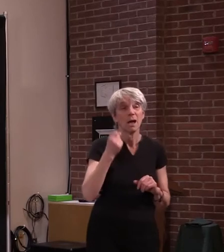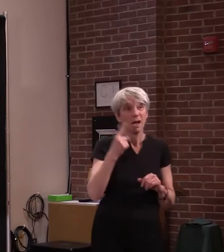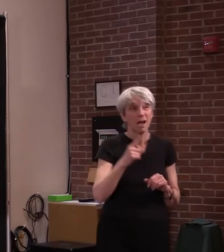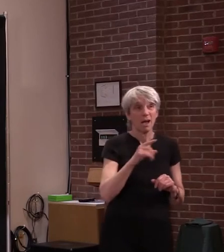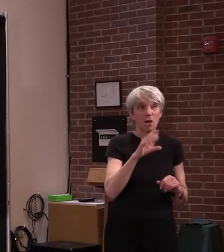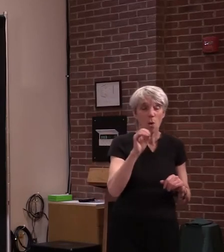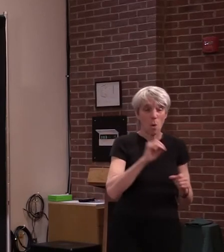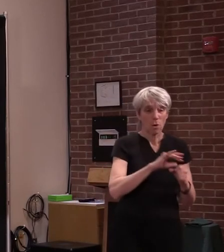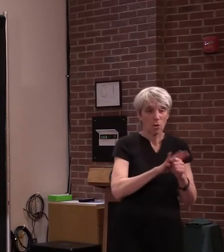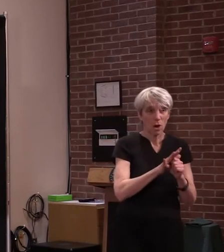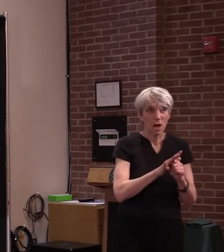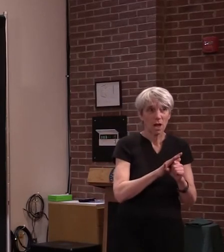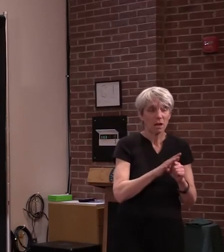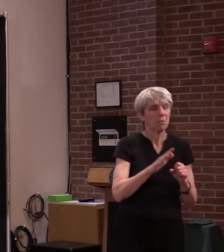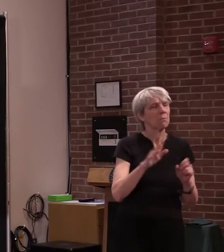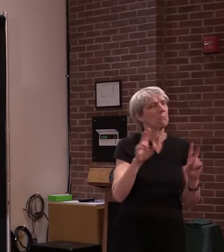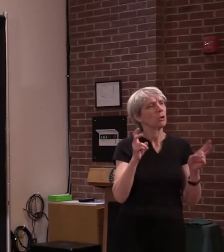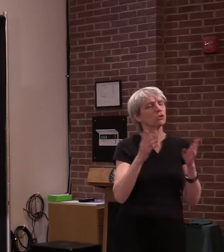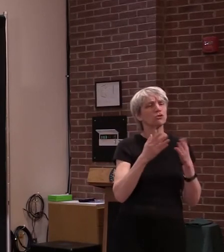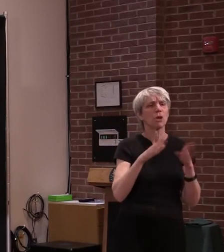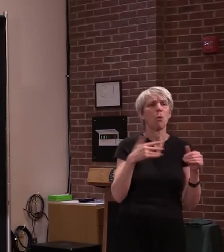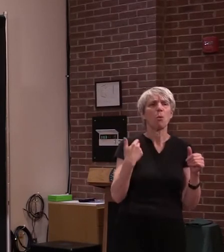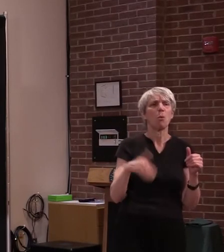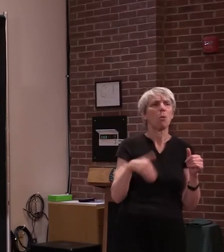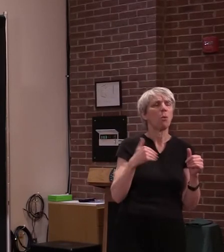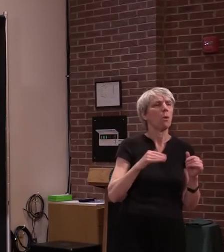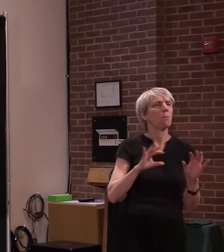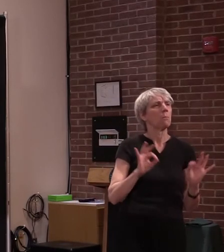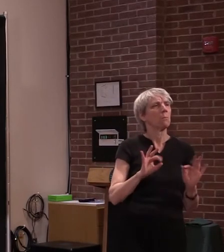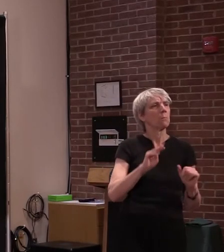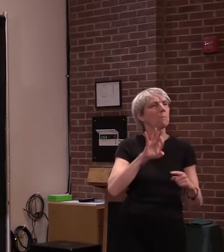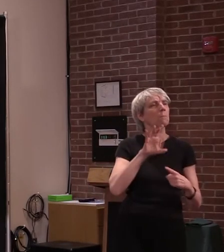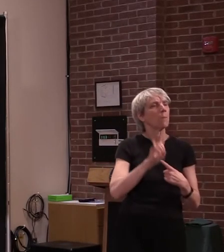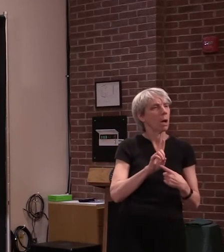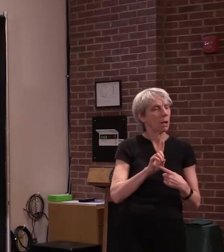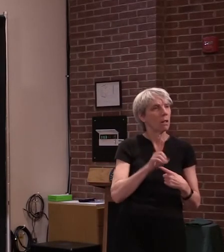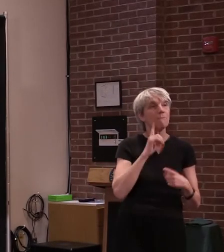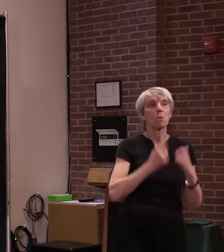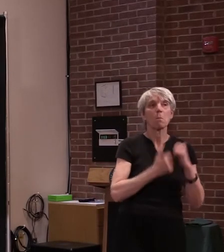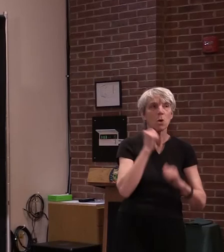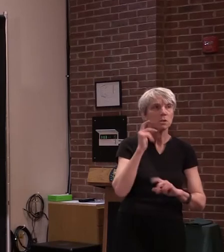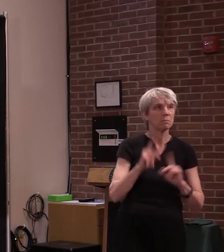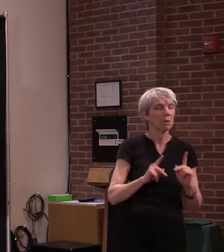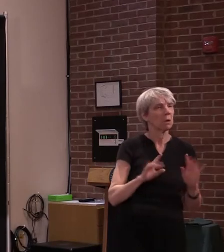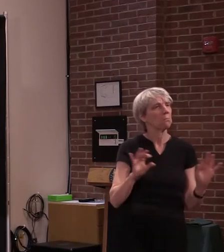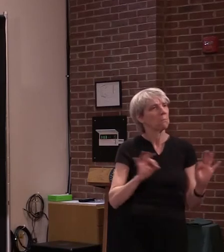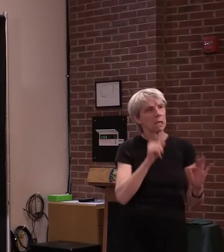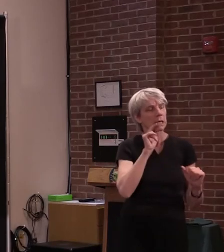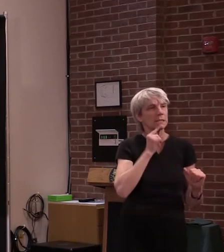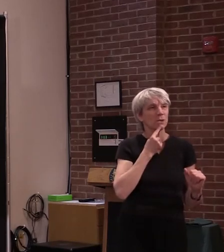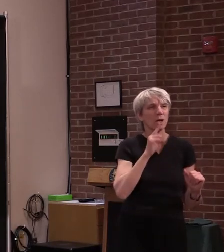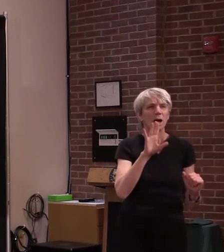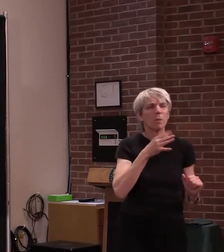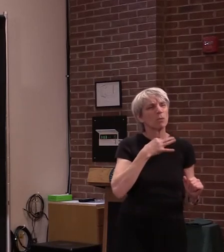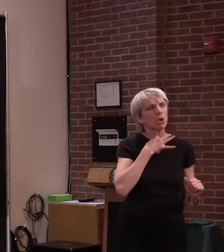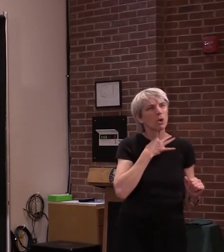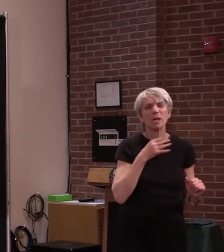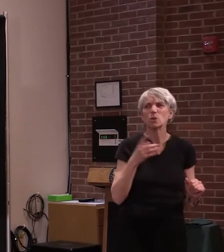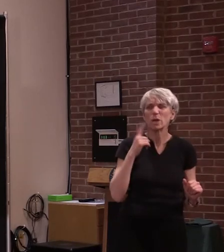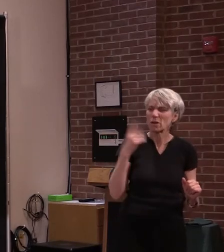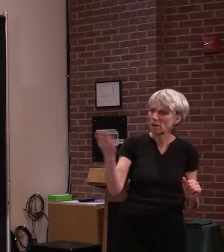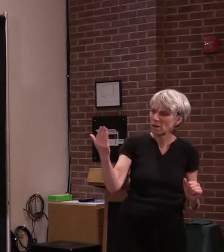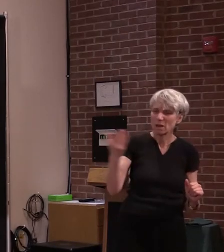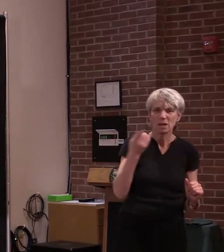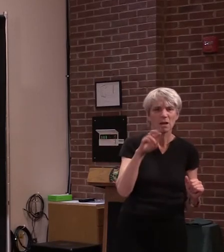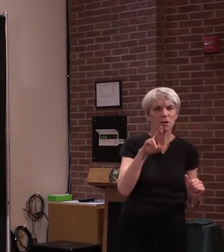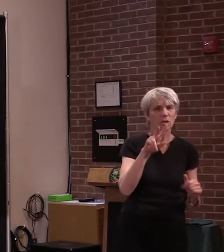is supposed to be much less virulent and much less damaging to most people. But I'd like to know from Dr. Levine